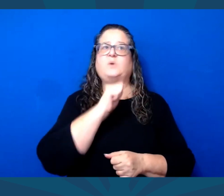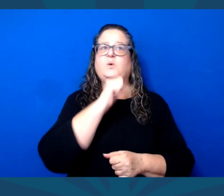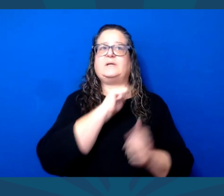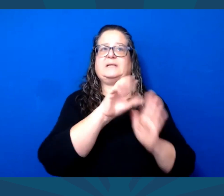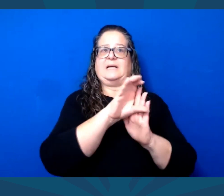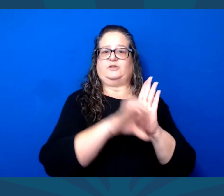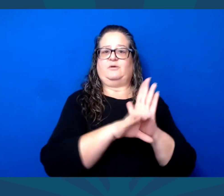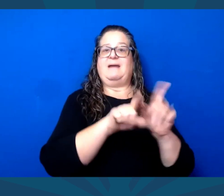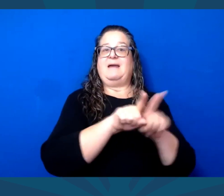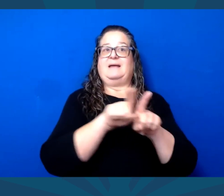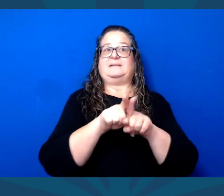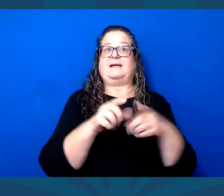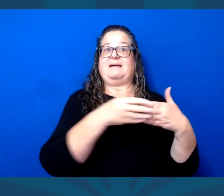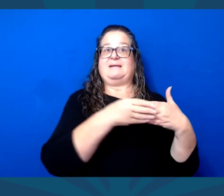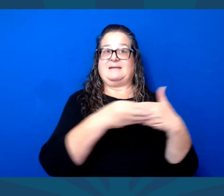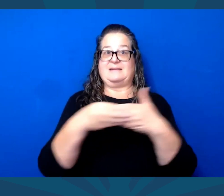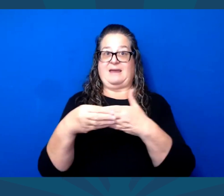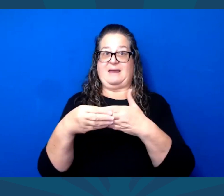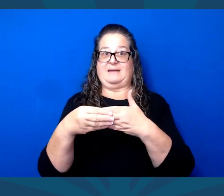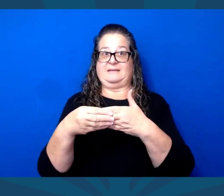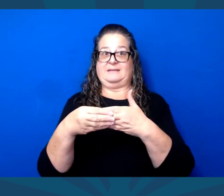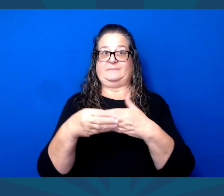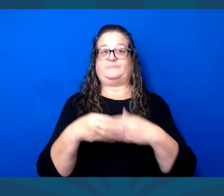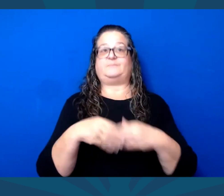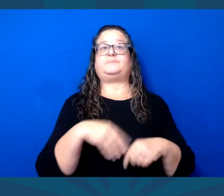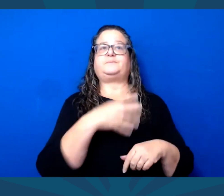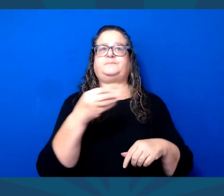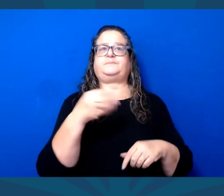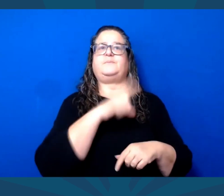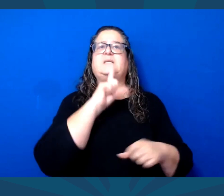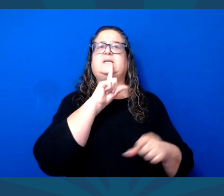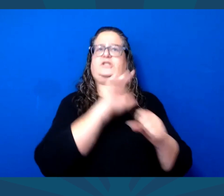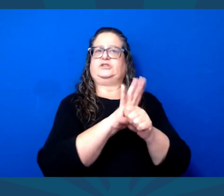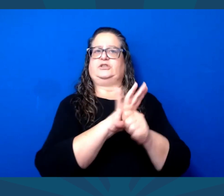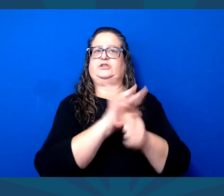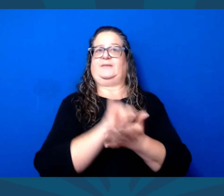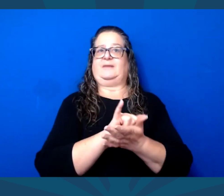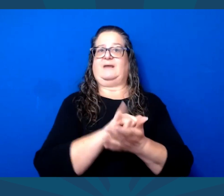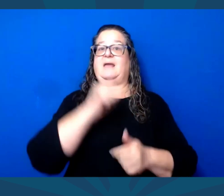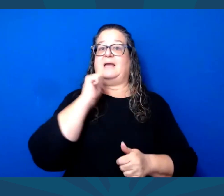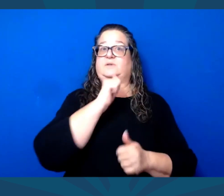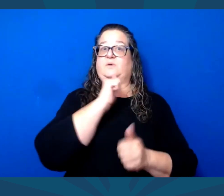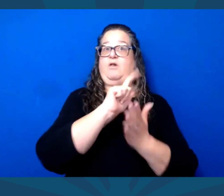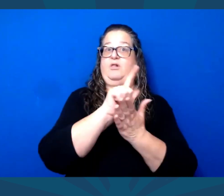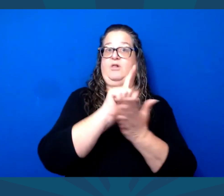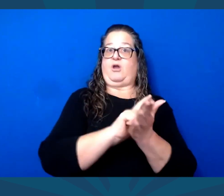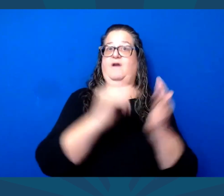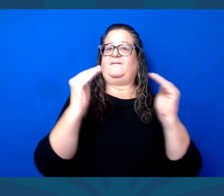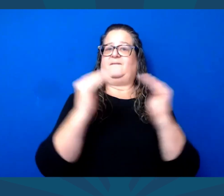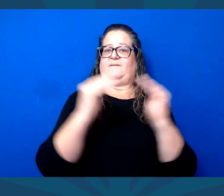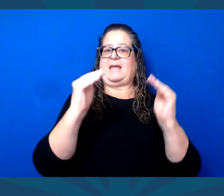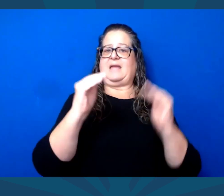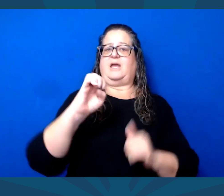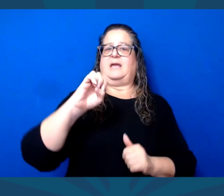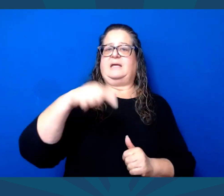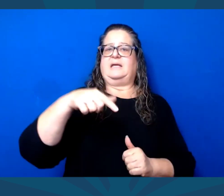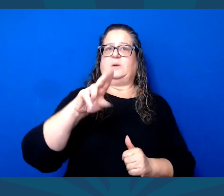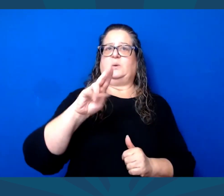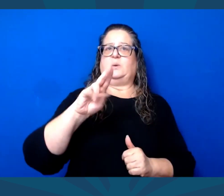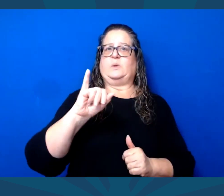principles to ensure our Arizona laws are fair, equitable, just, and above